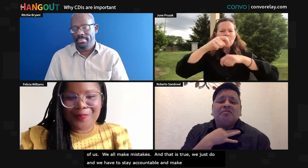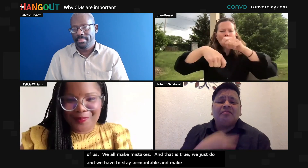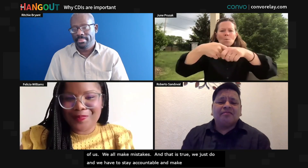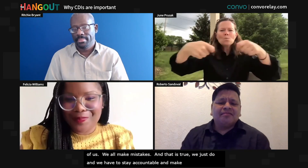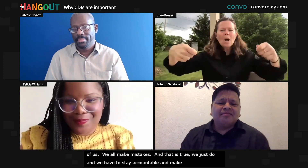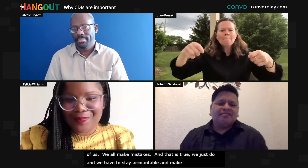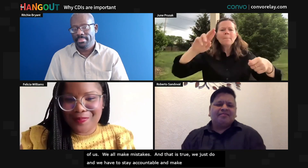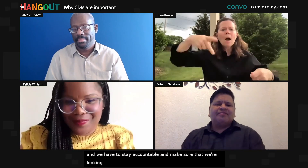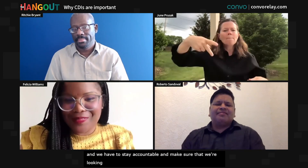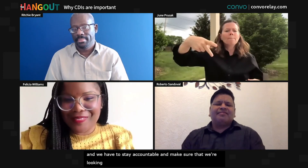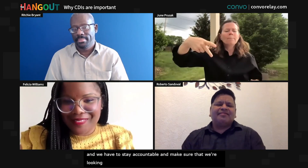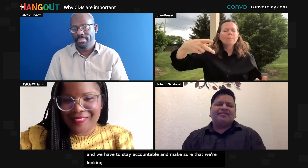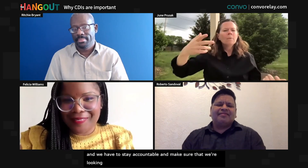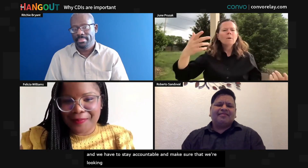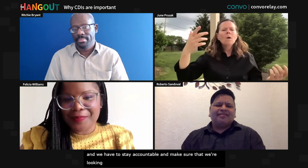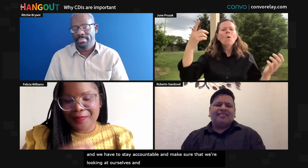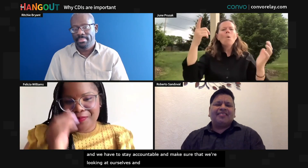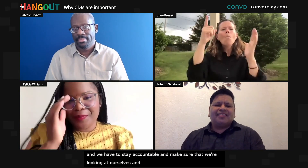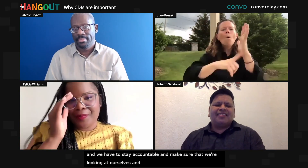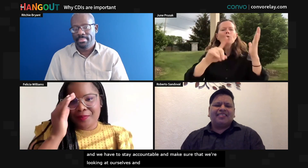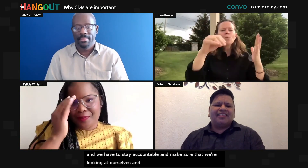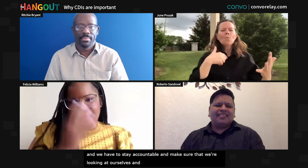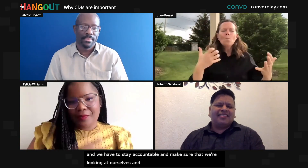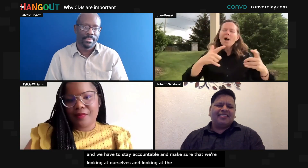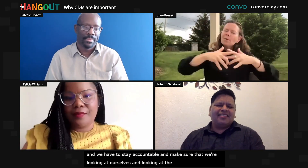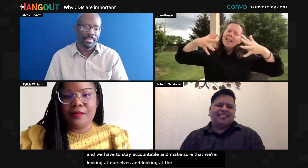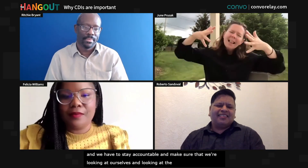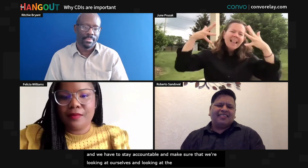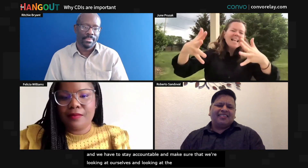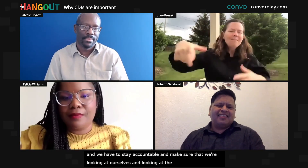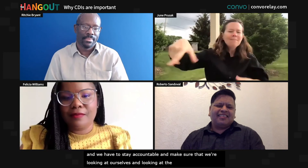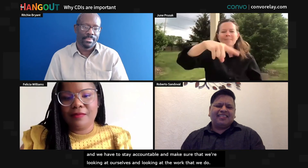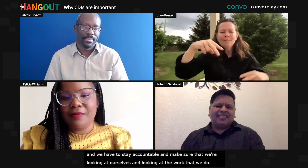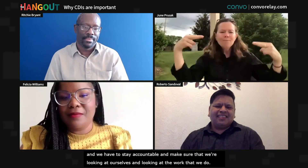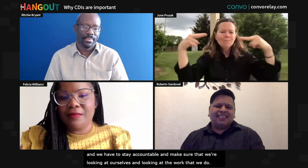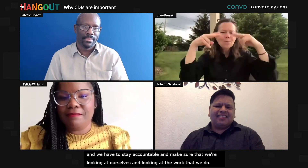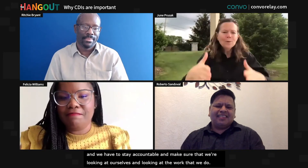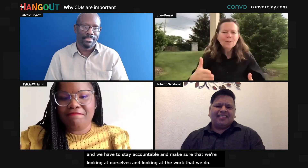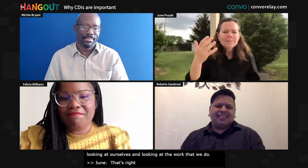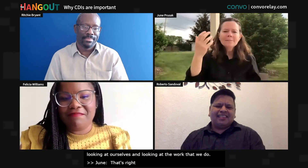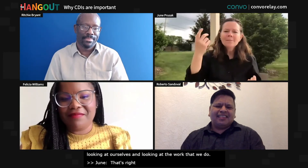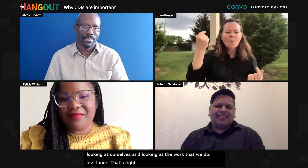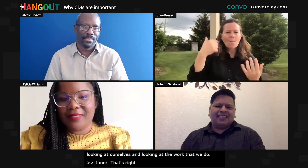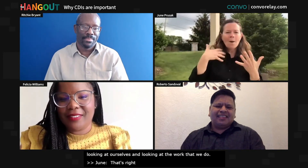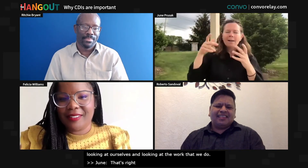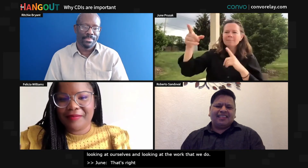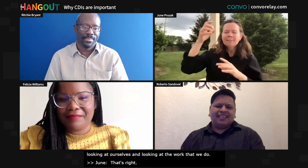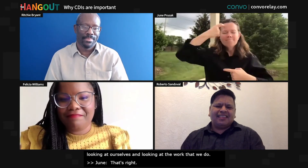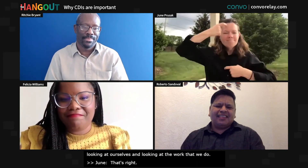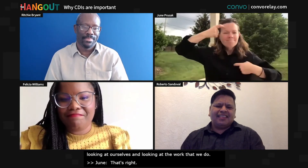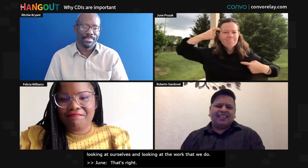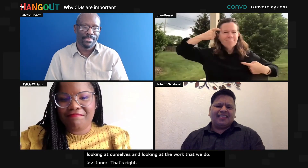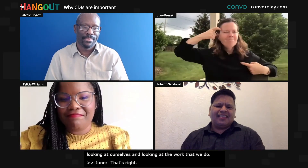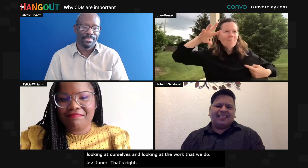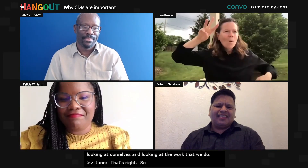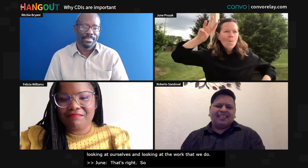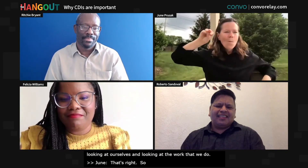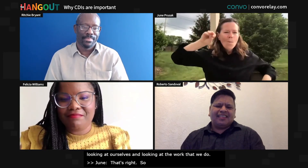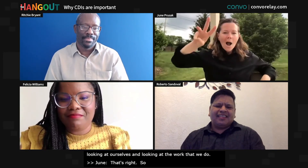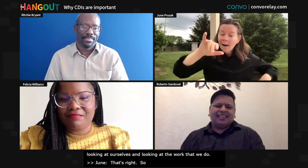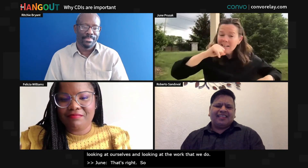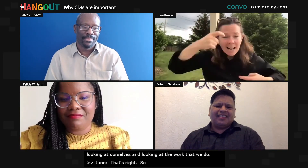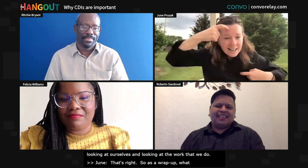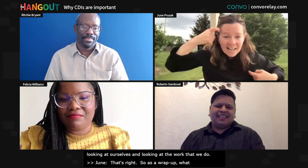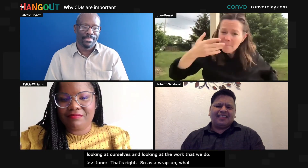looking at our work that we do. That's right. This is June. So, as a wrap up, what do we want to do? What do we want to leave everybody